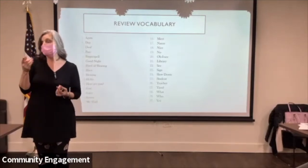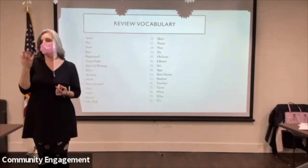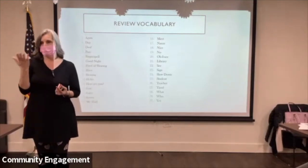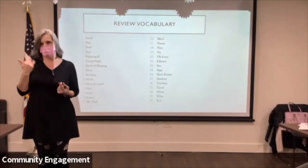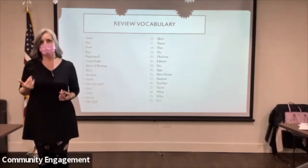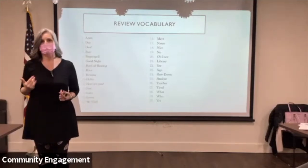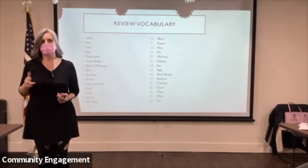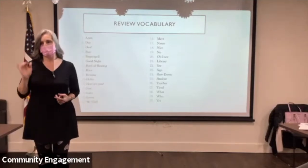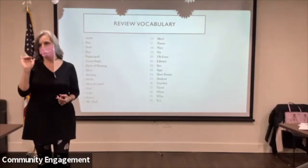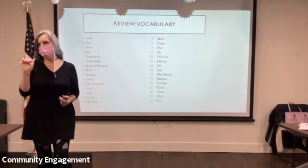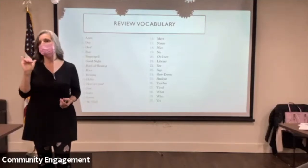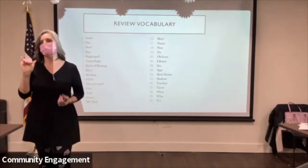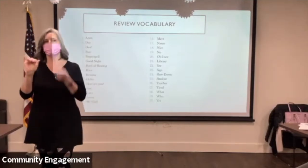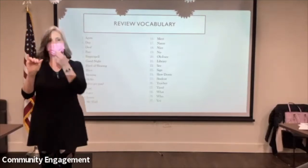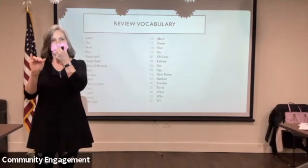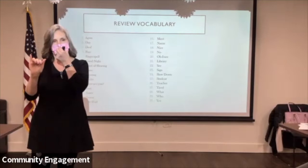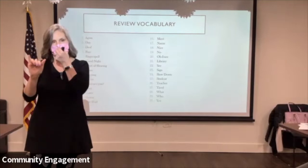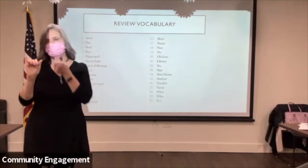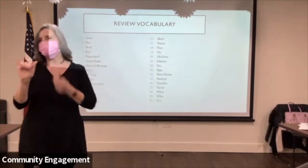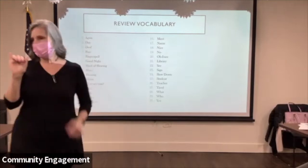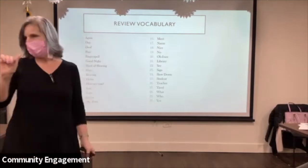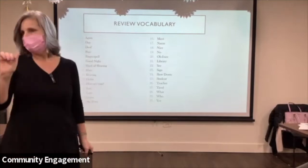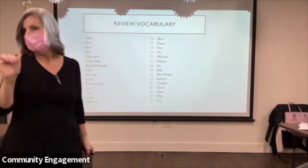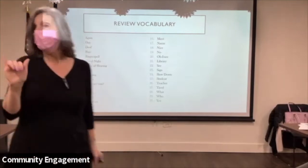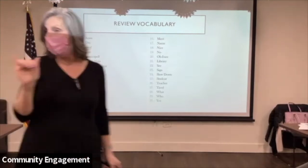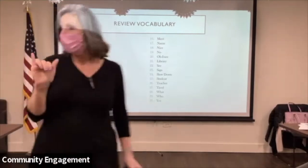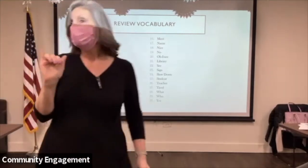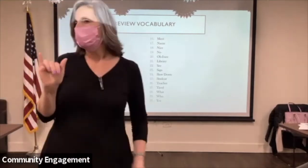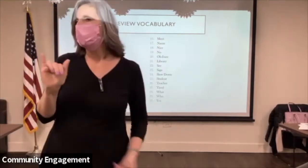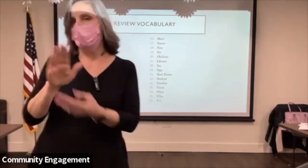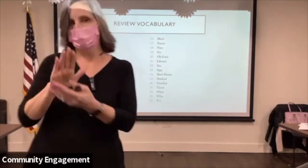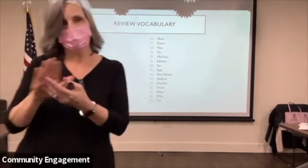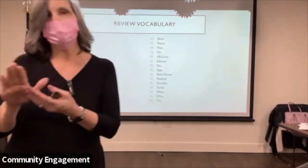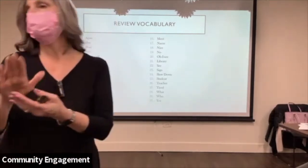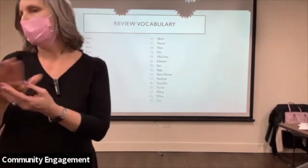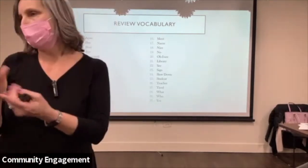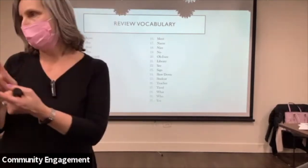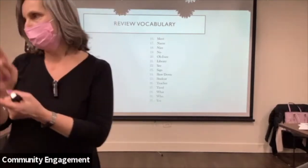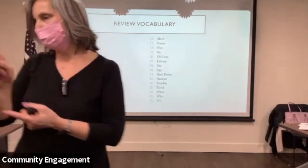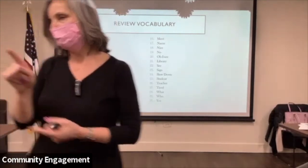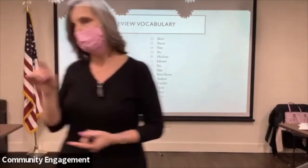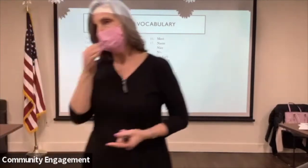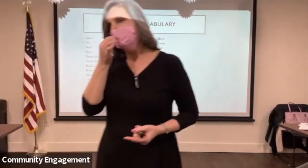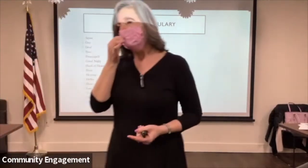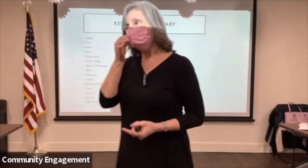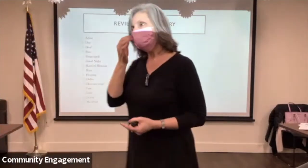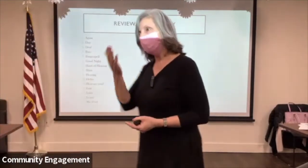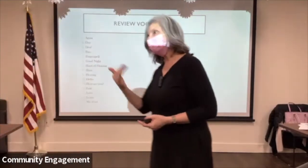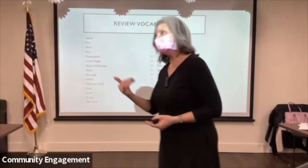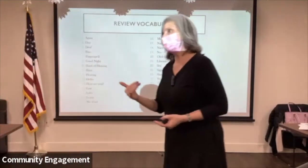You're going to fingerspell your name. And this is going to be my way of telling you I get it. And then I'll sign something like nice to meet you. If you're telling me